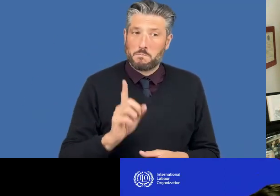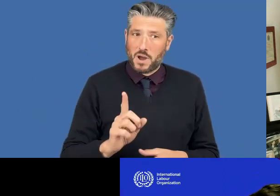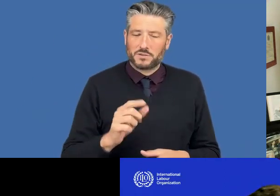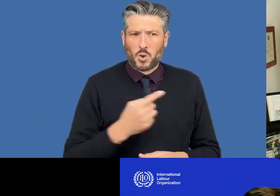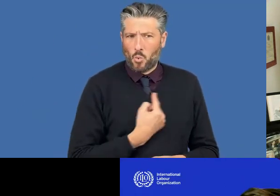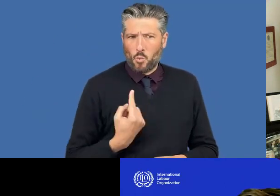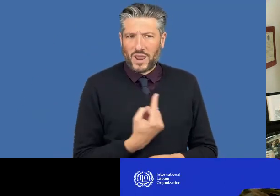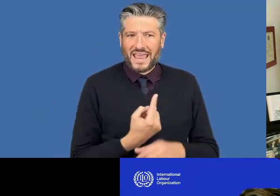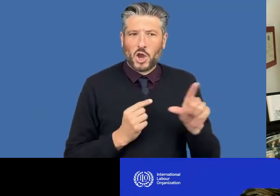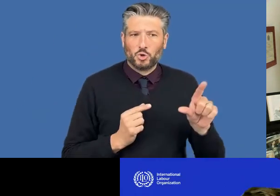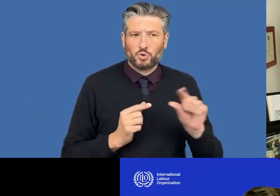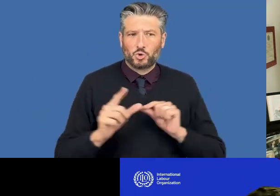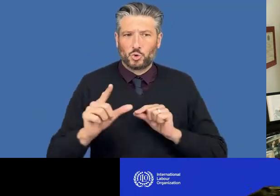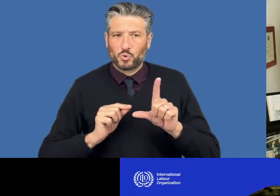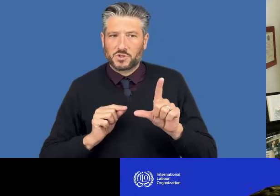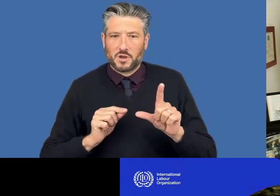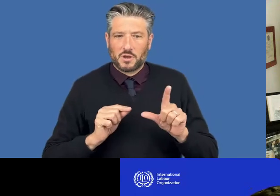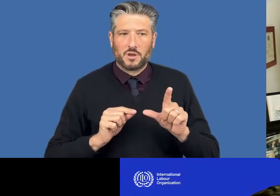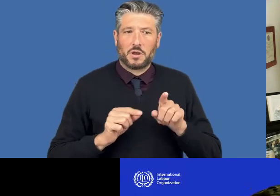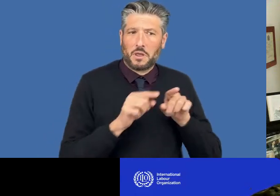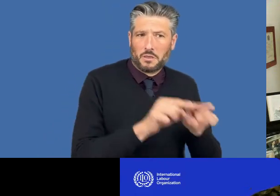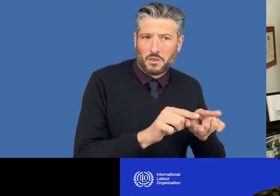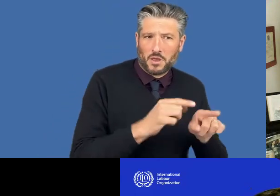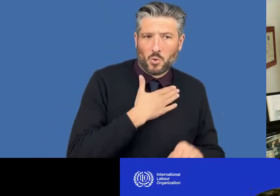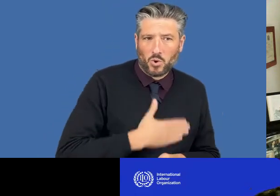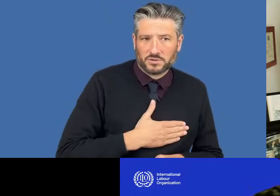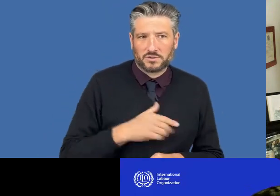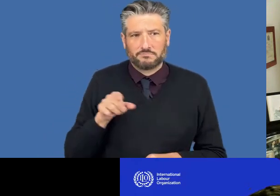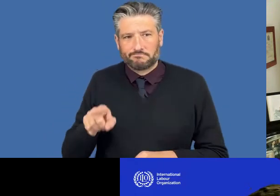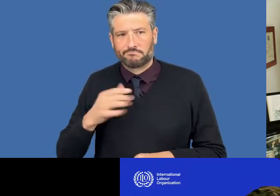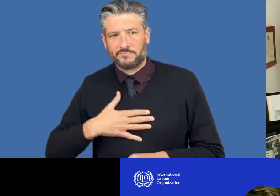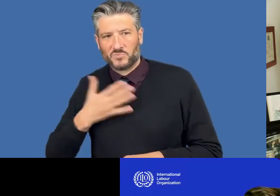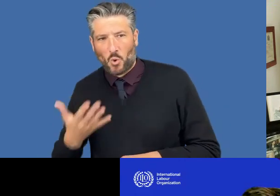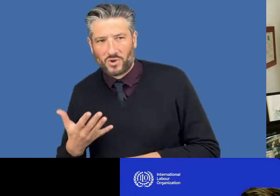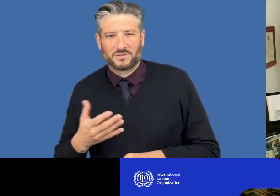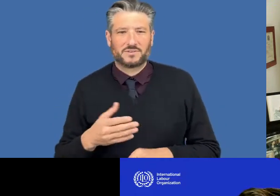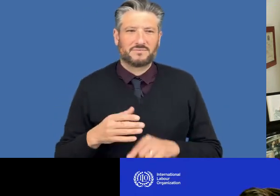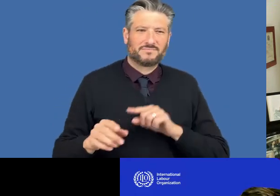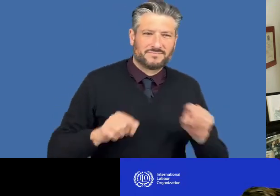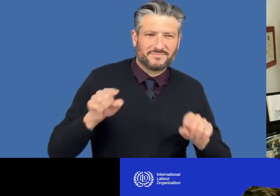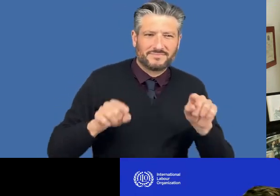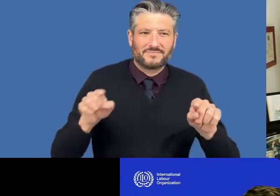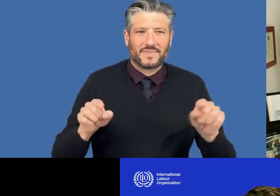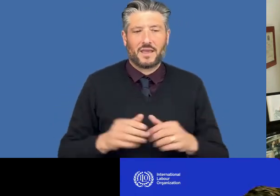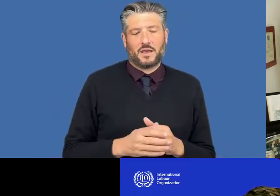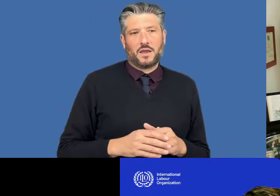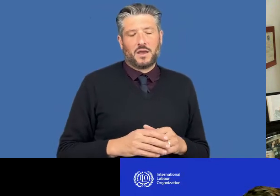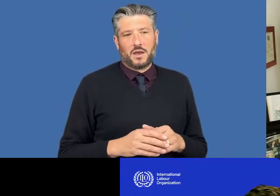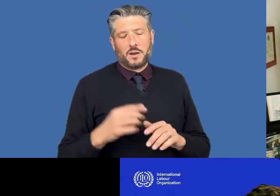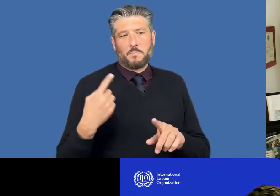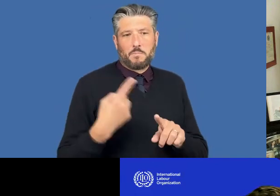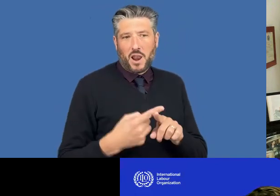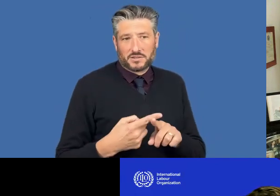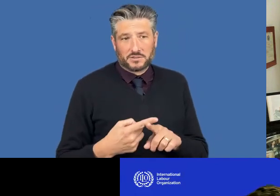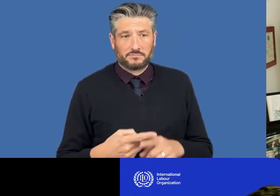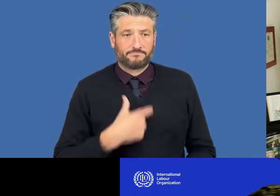the world of work should look like. And Neil, you said also, look, it's about agency, it's about choice,